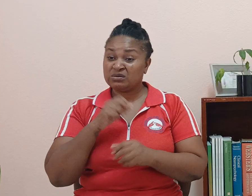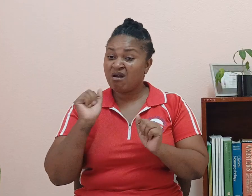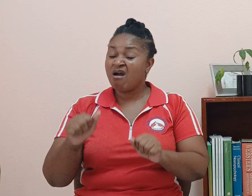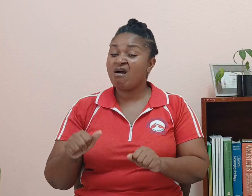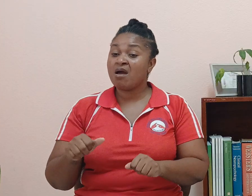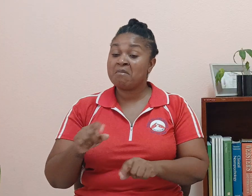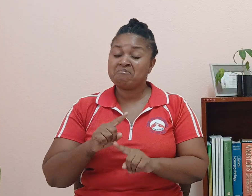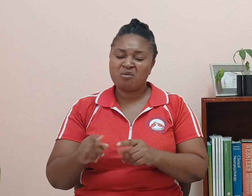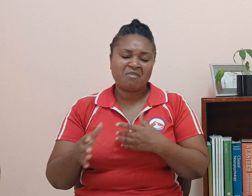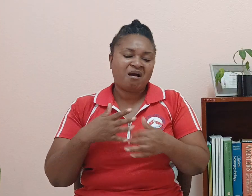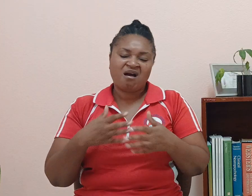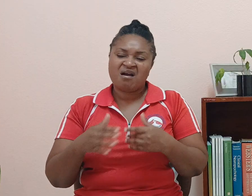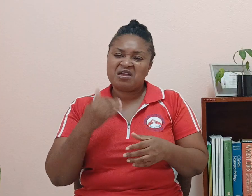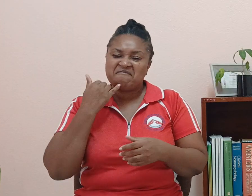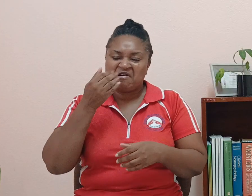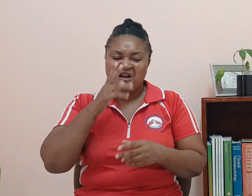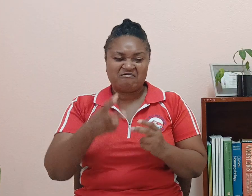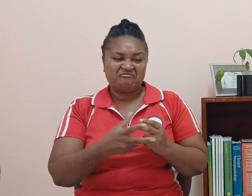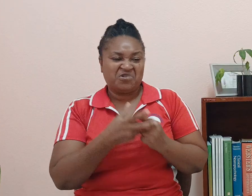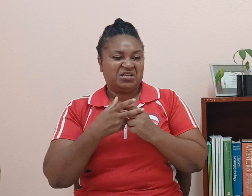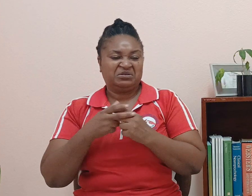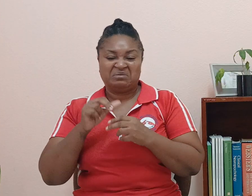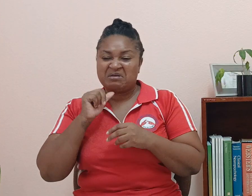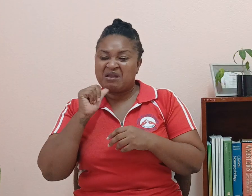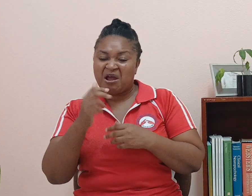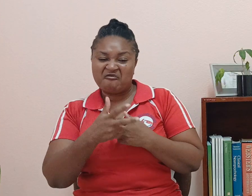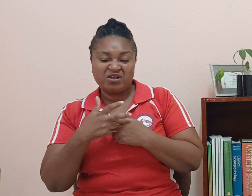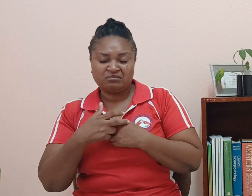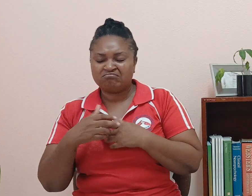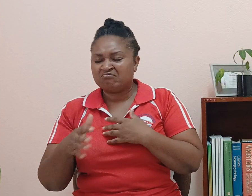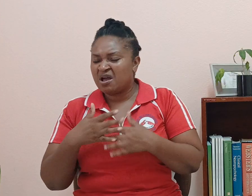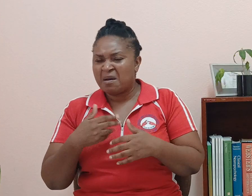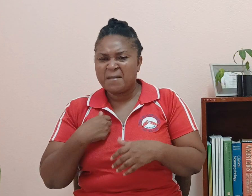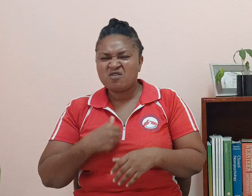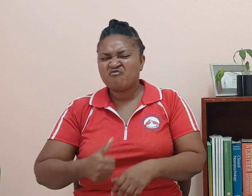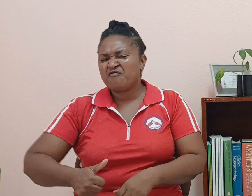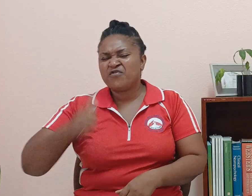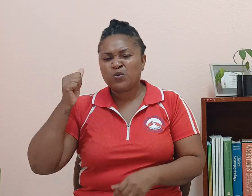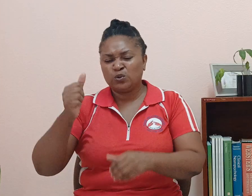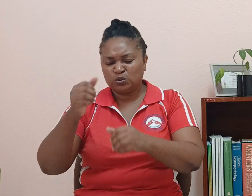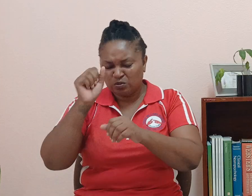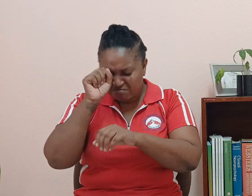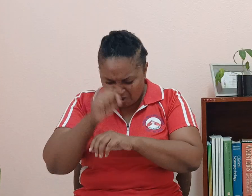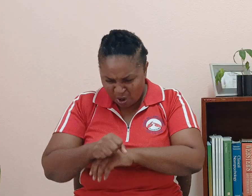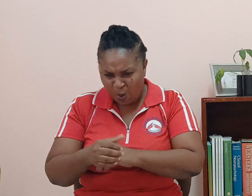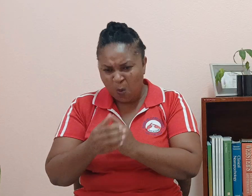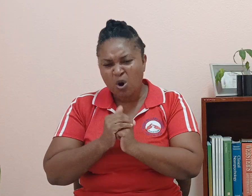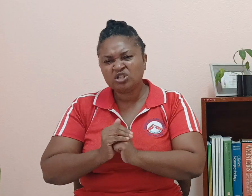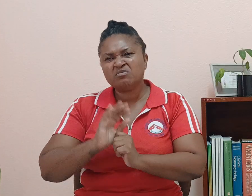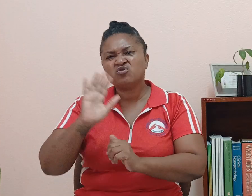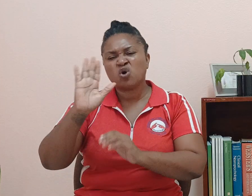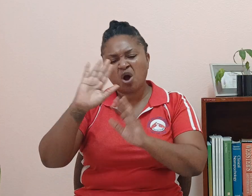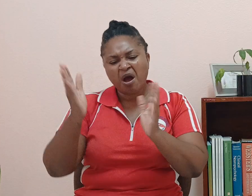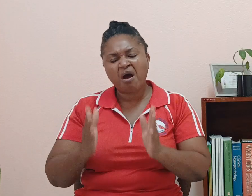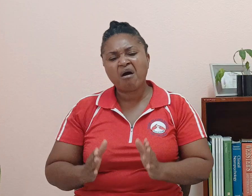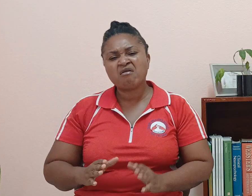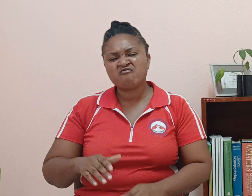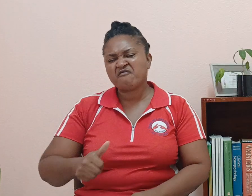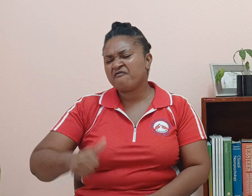did not, they would not bow down and worship the idol